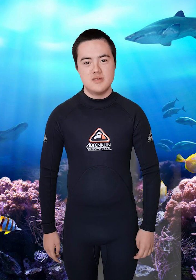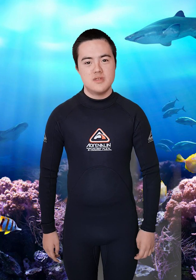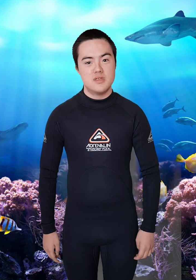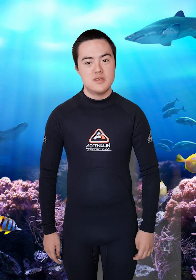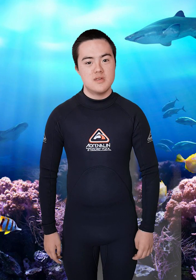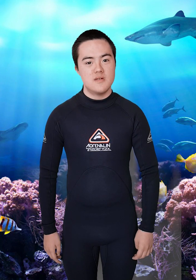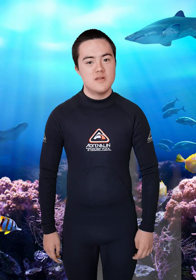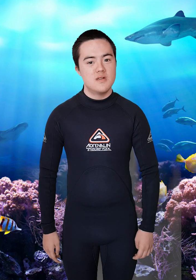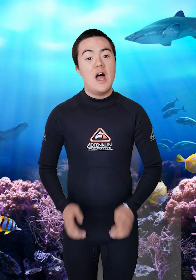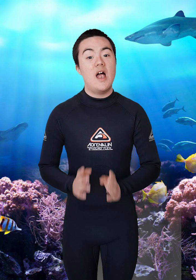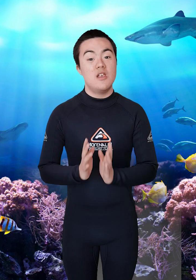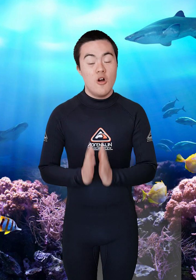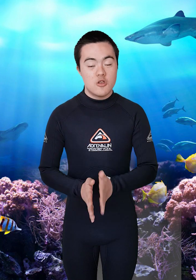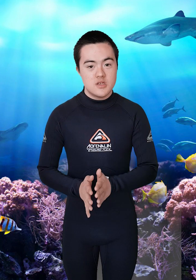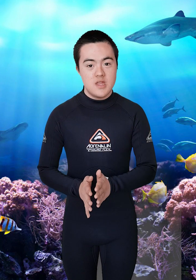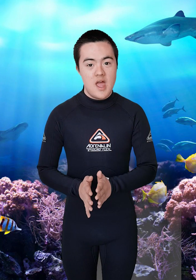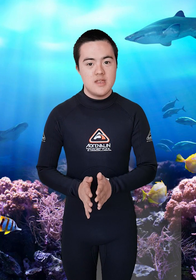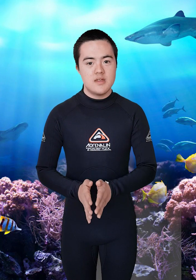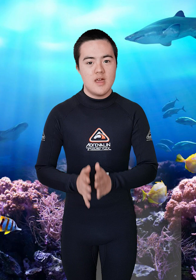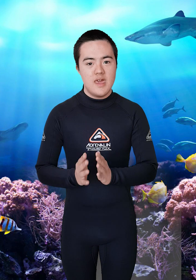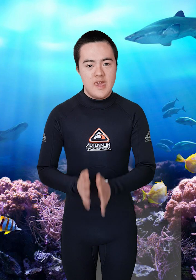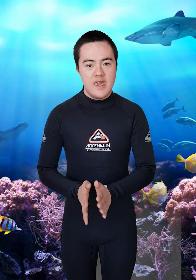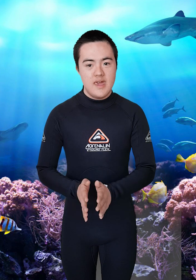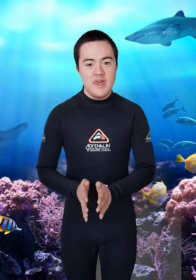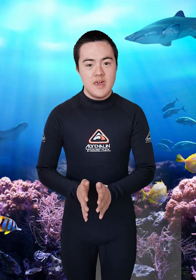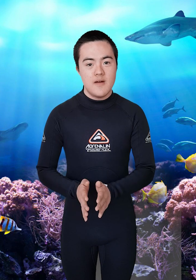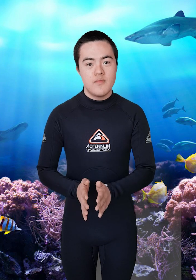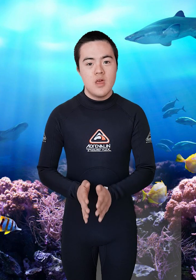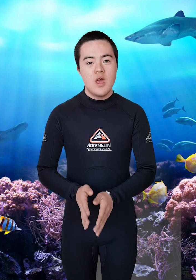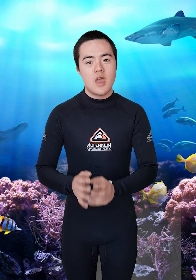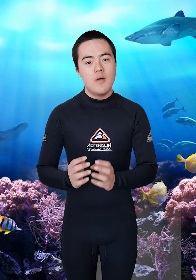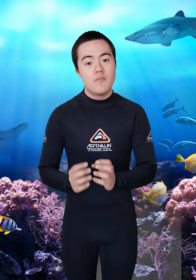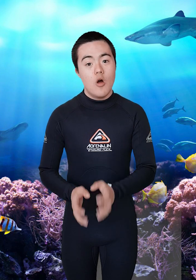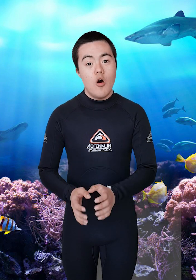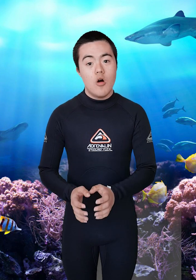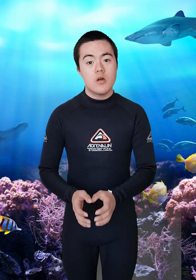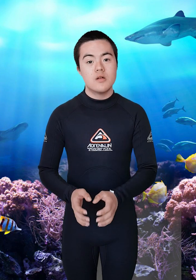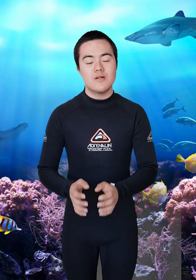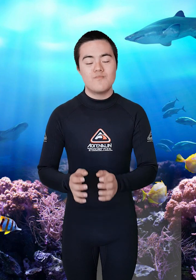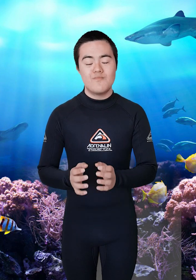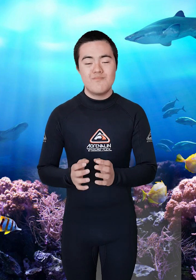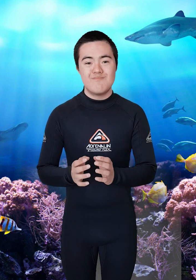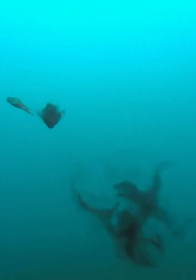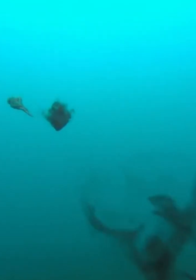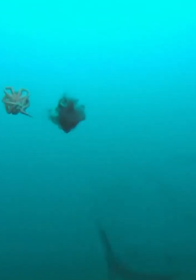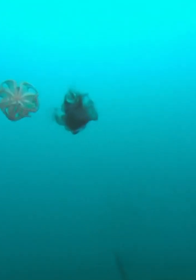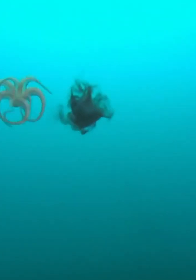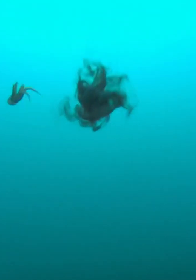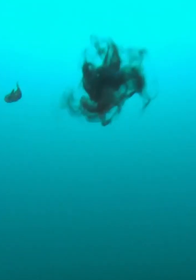backside. And not just that, the ink can block the